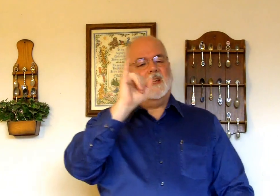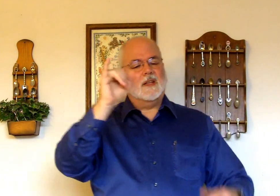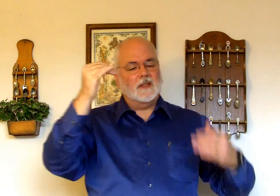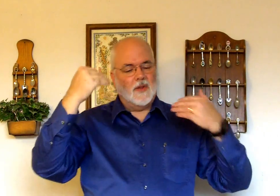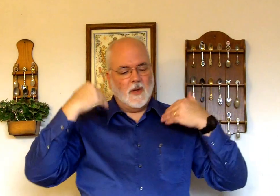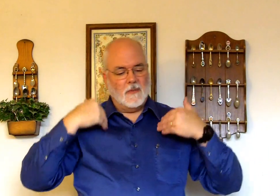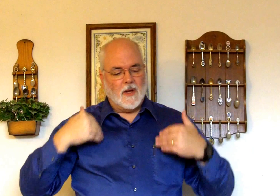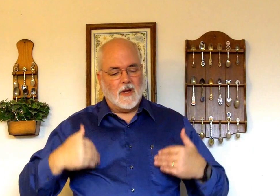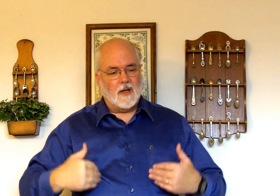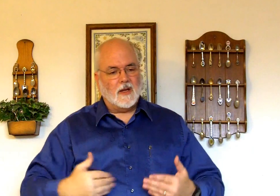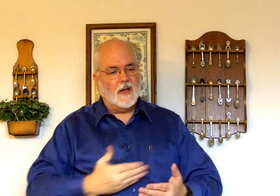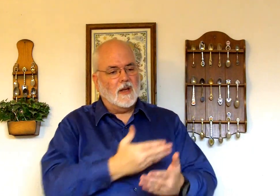is the body